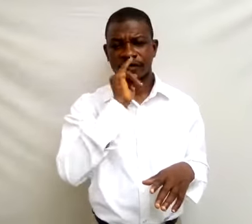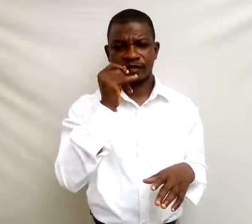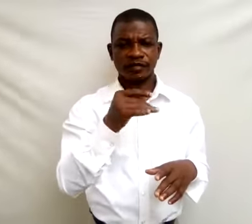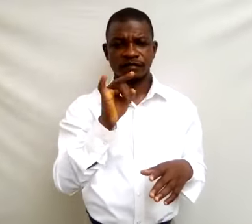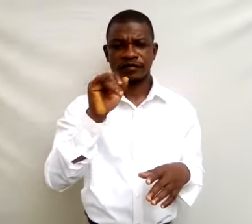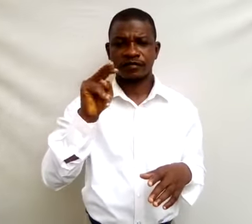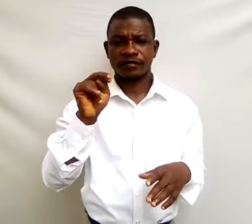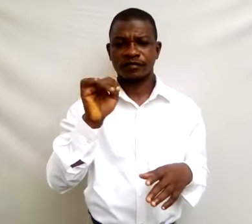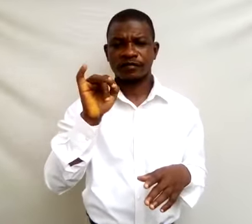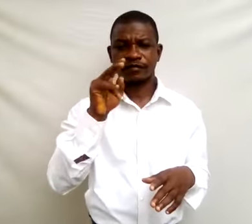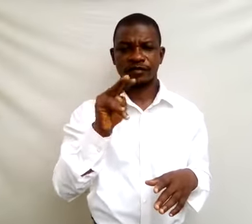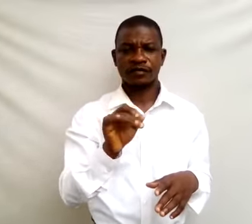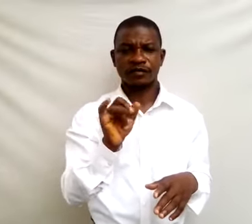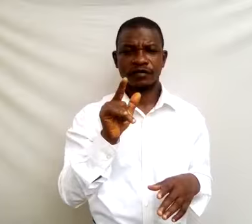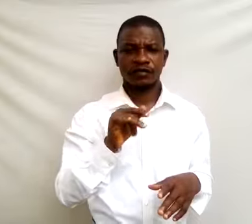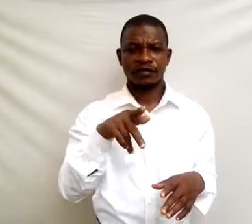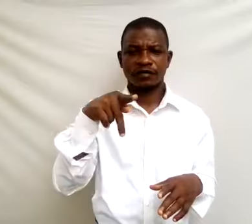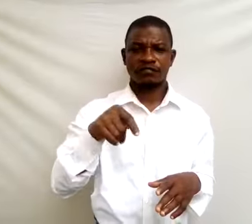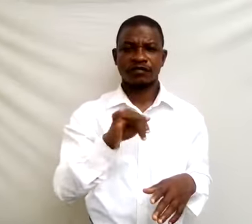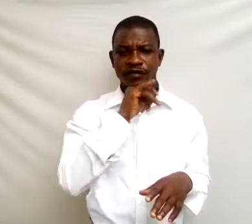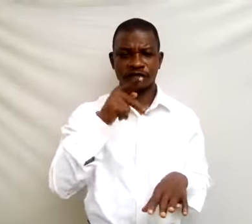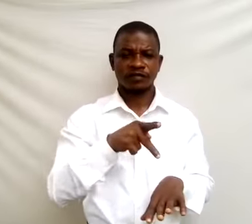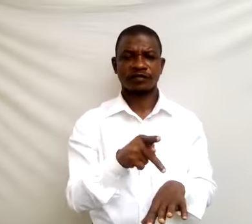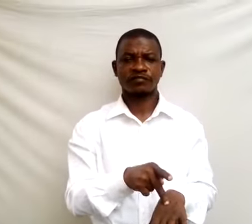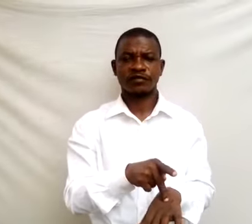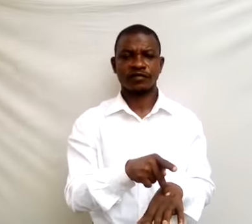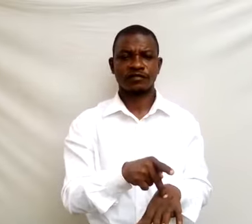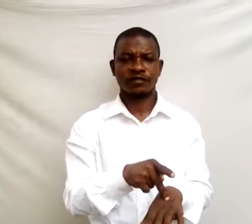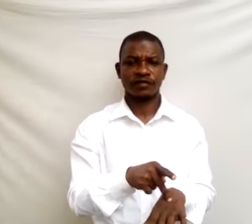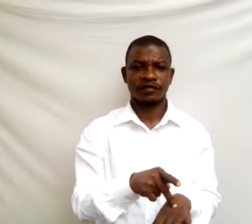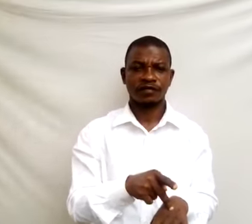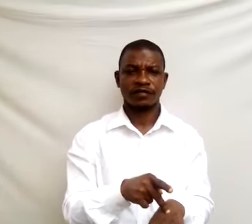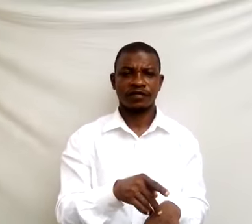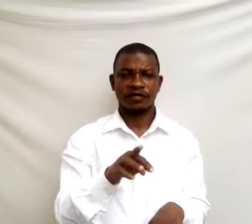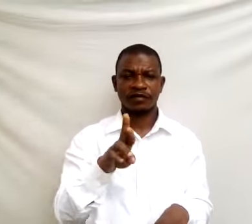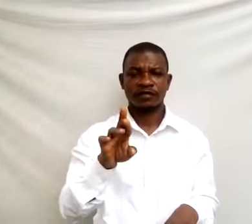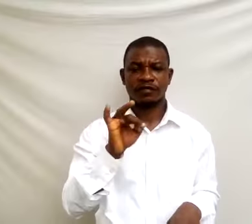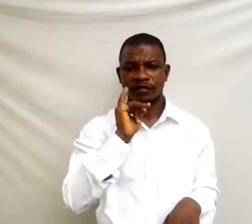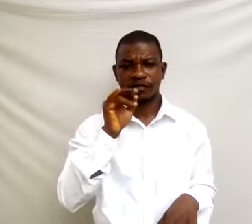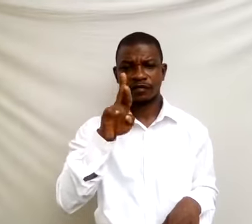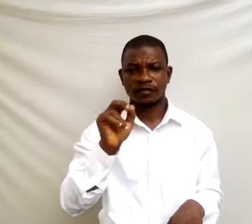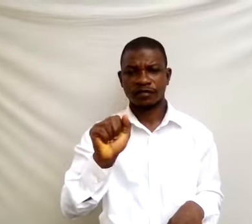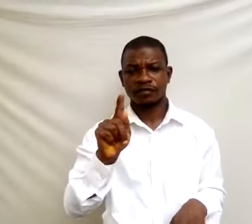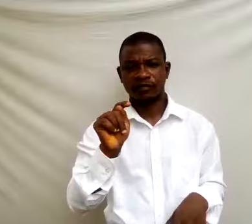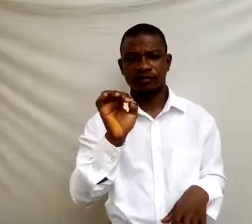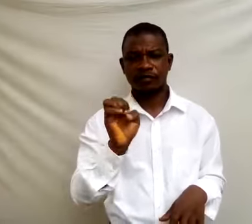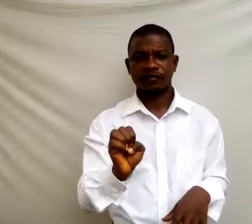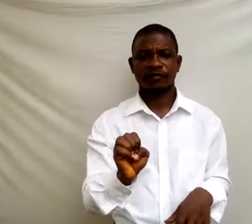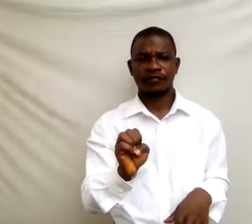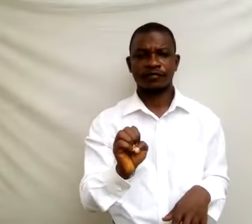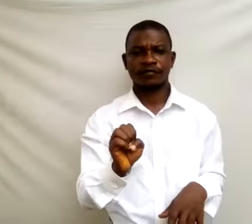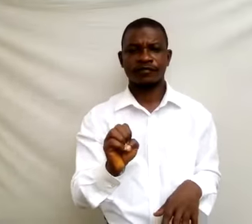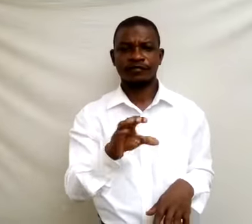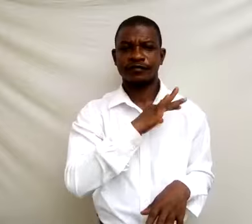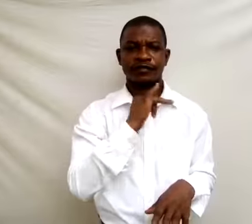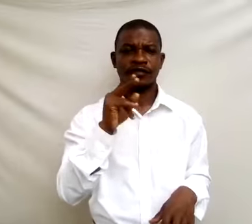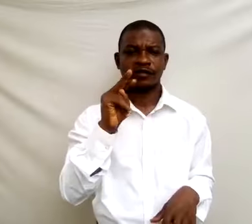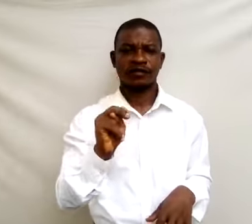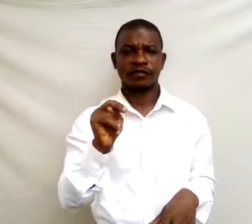inflation, P is principal, R is rate, and N is